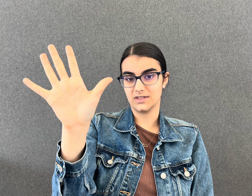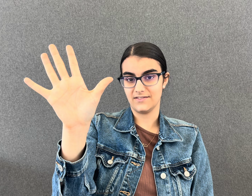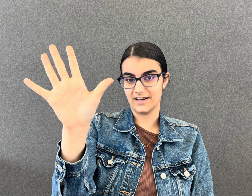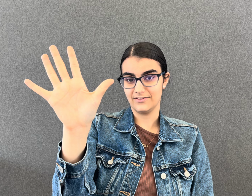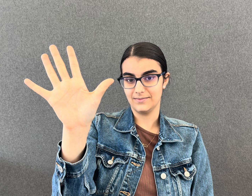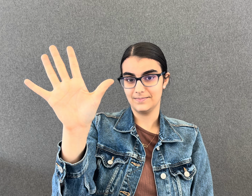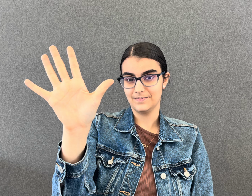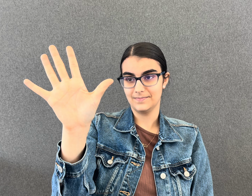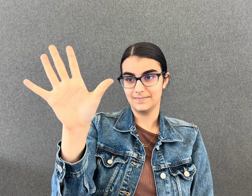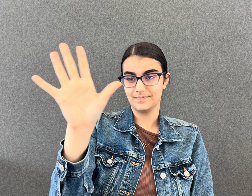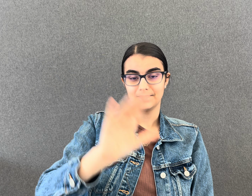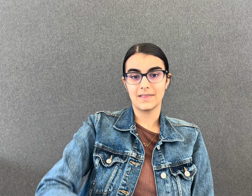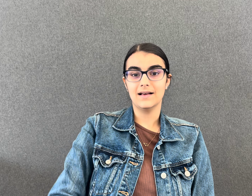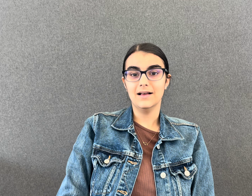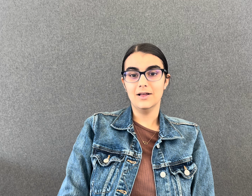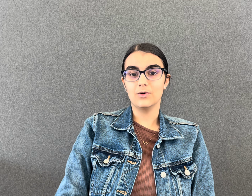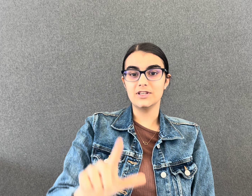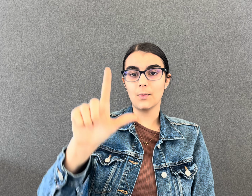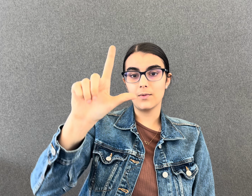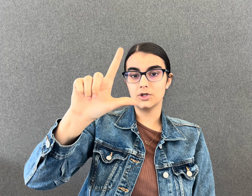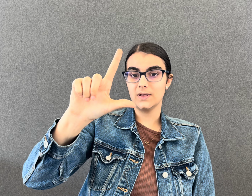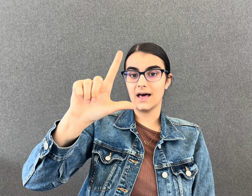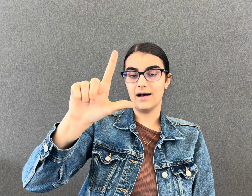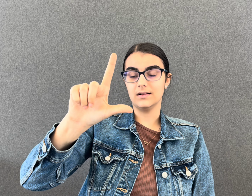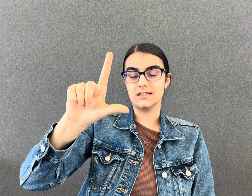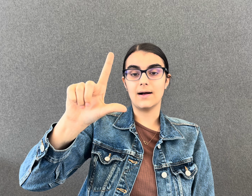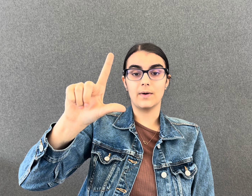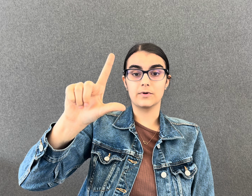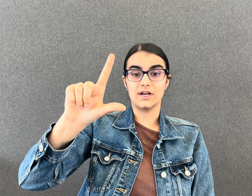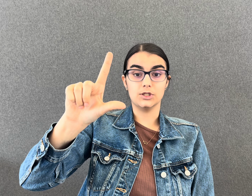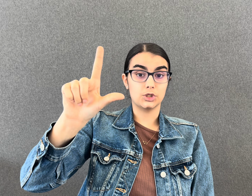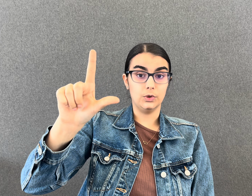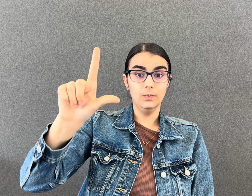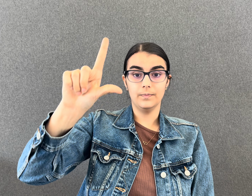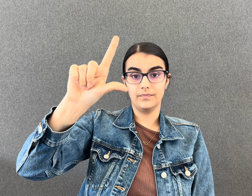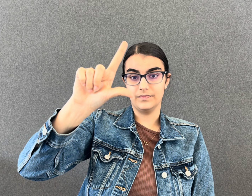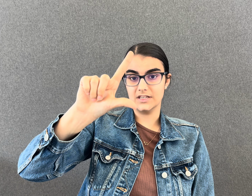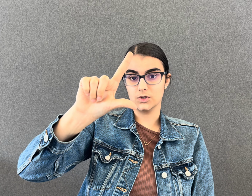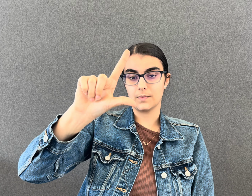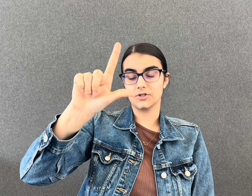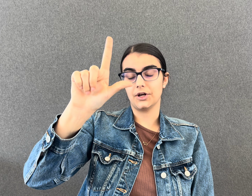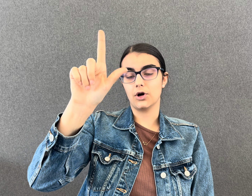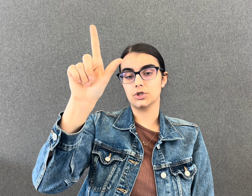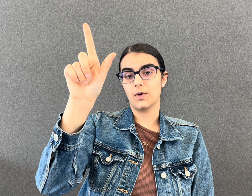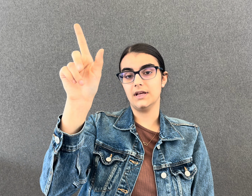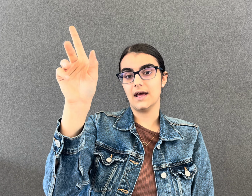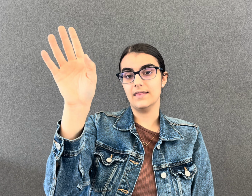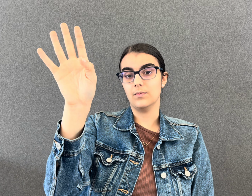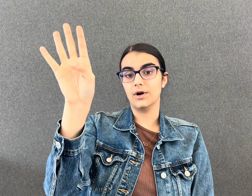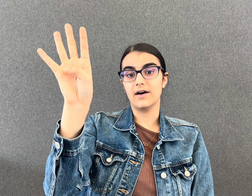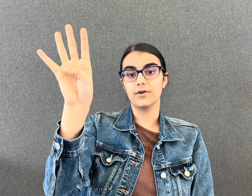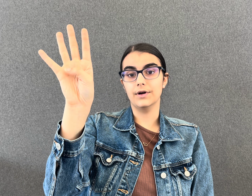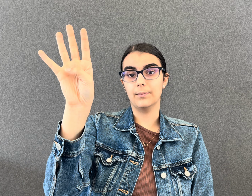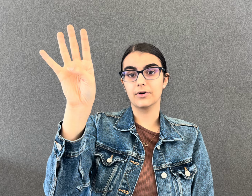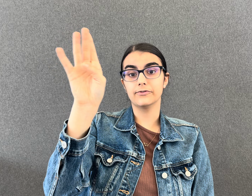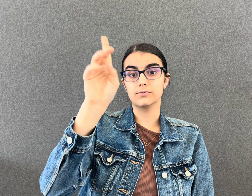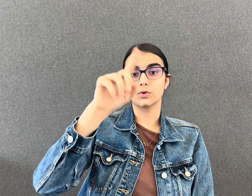25. The reason why we're doing the L is that represents 2. This is representing our 20, and then whatever number from